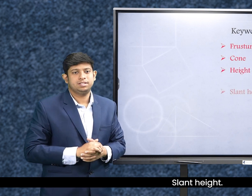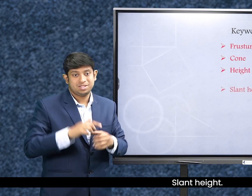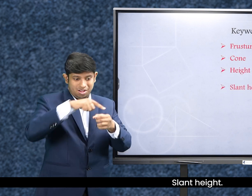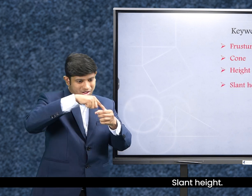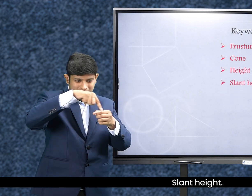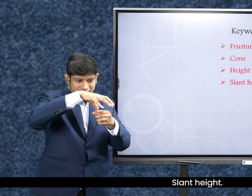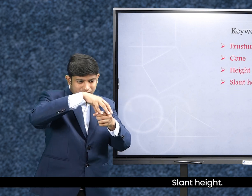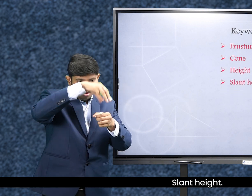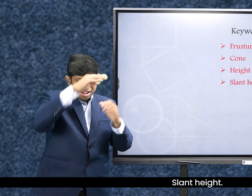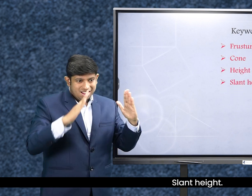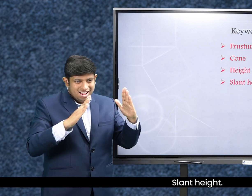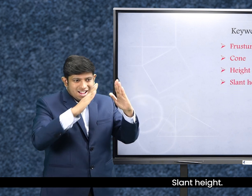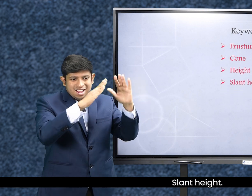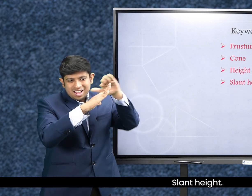slant height,